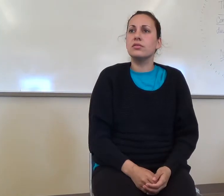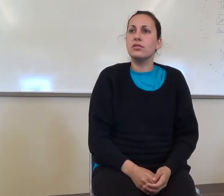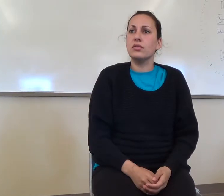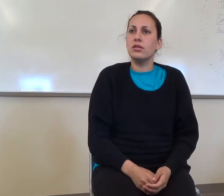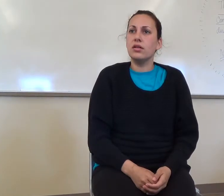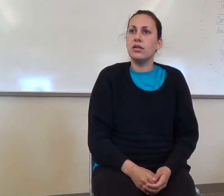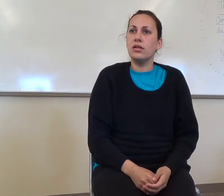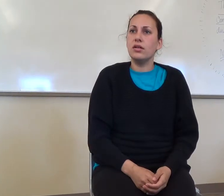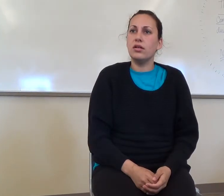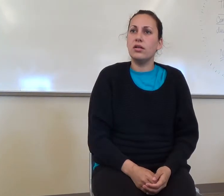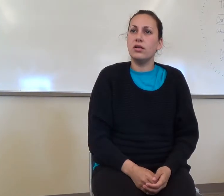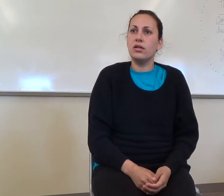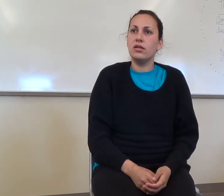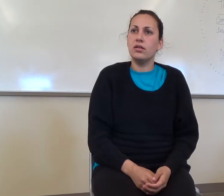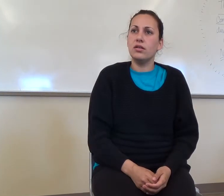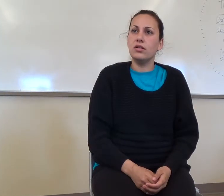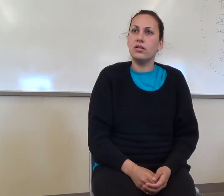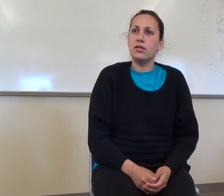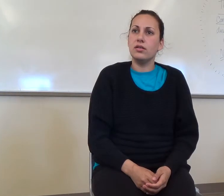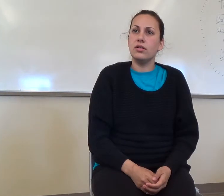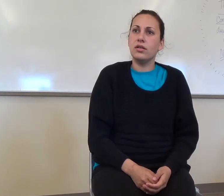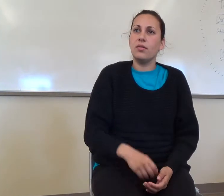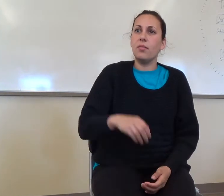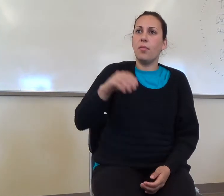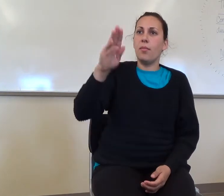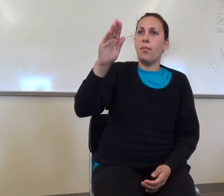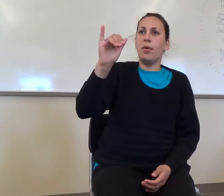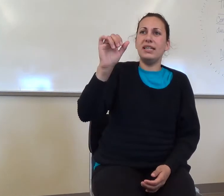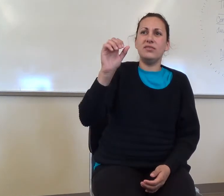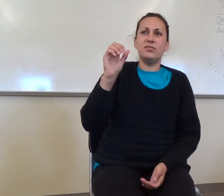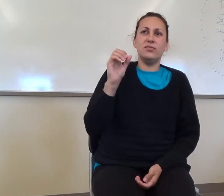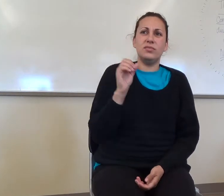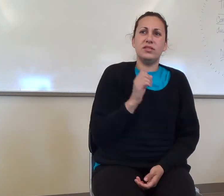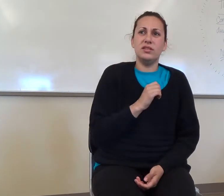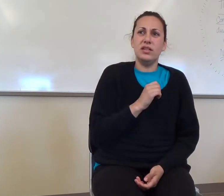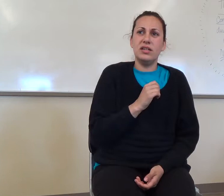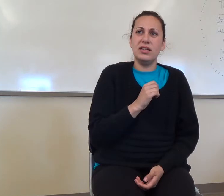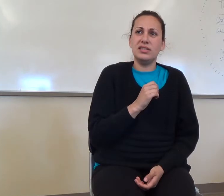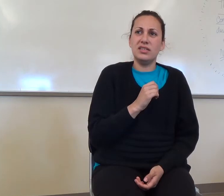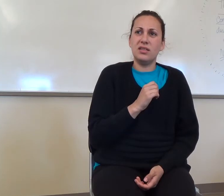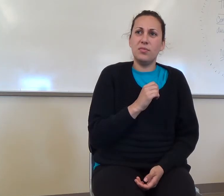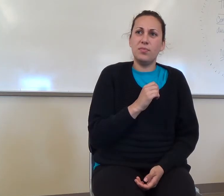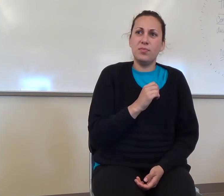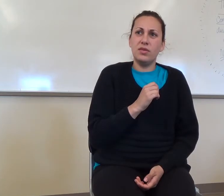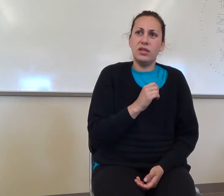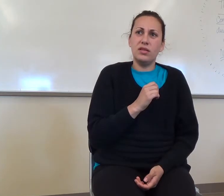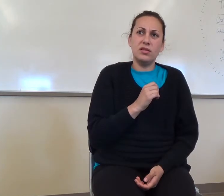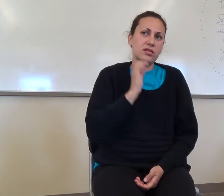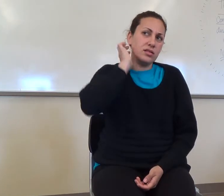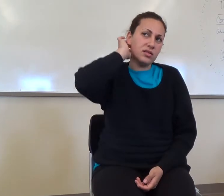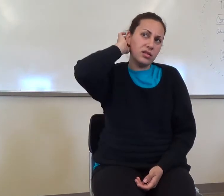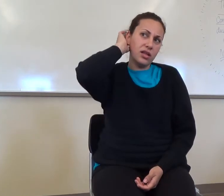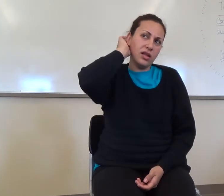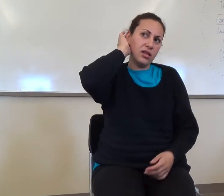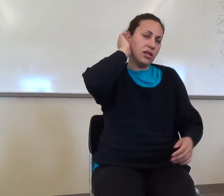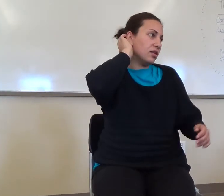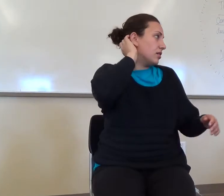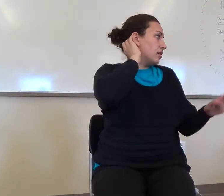Tribal colleges. Or, and again, yeah, by Native American. Is it the, you don't just want to